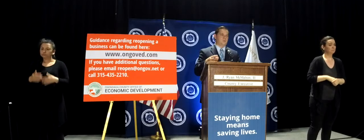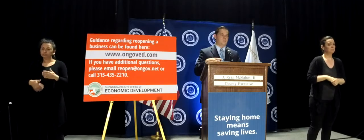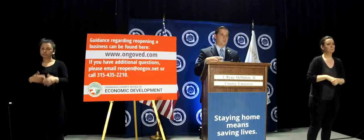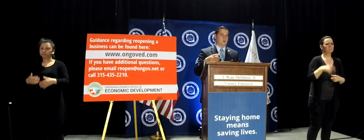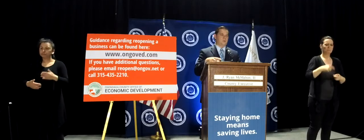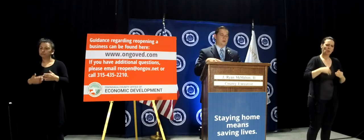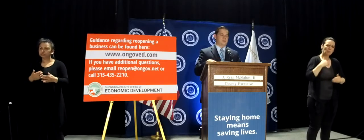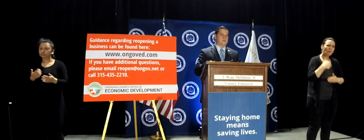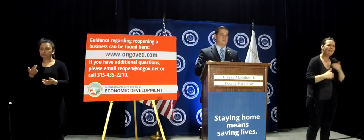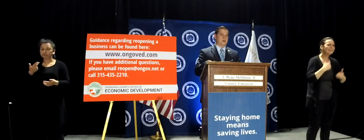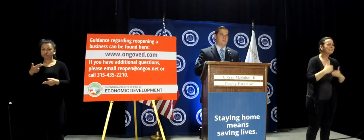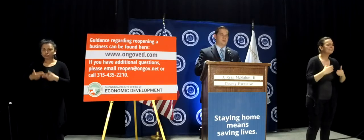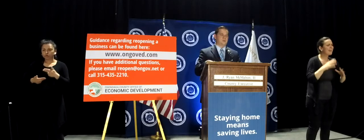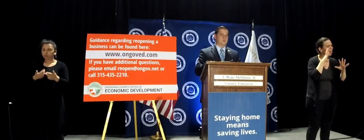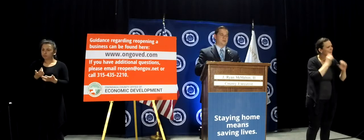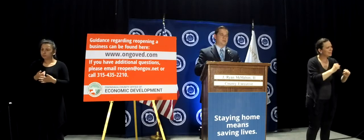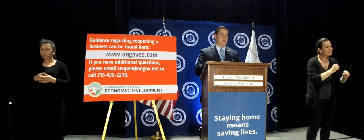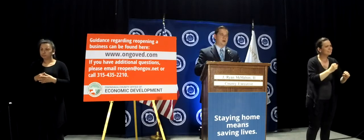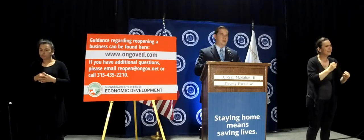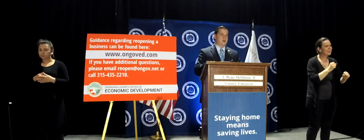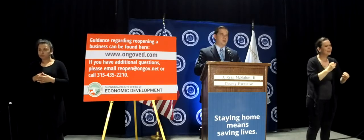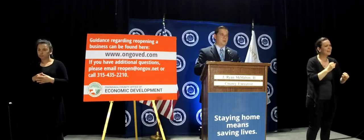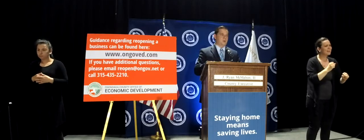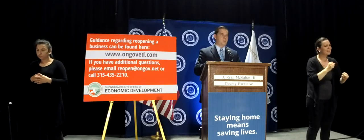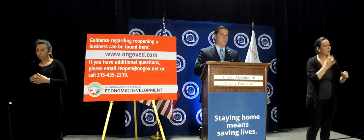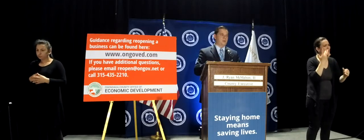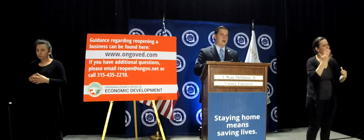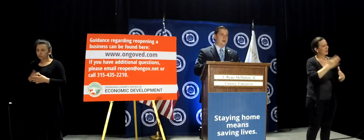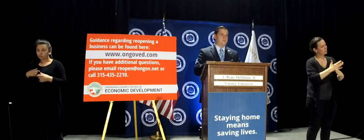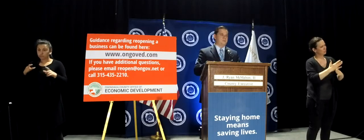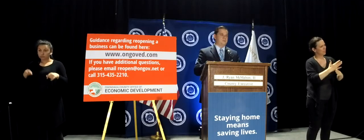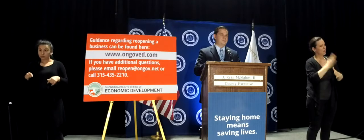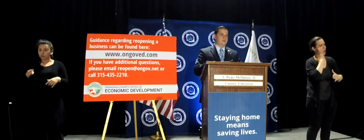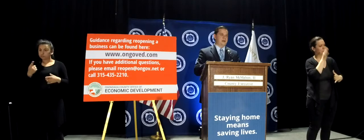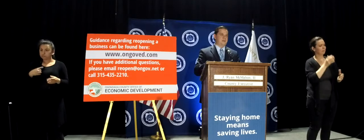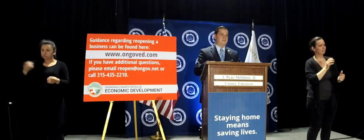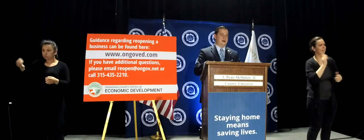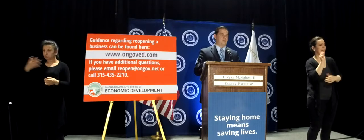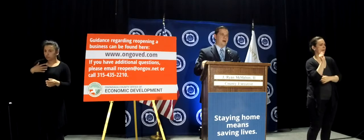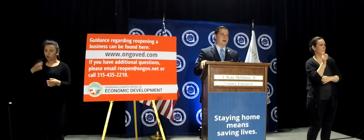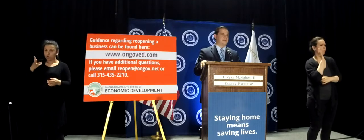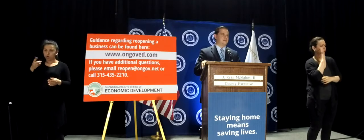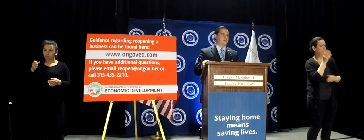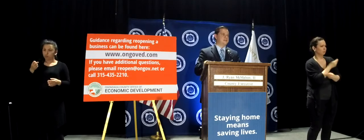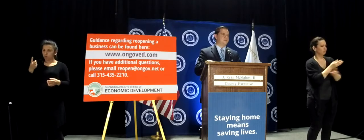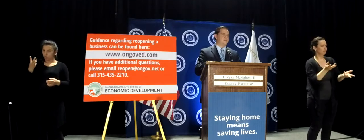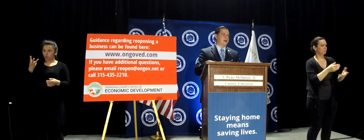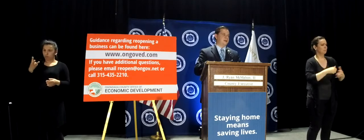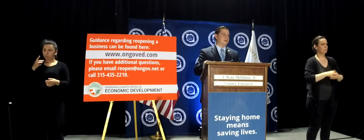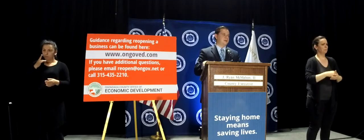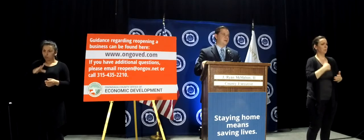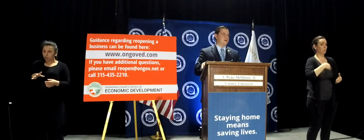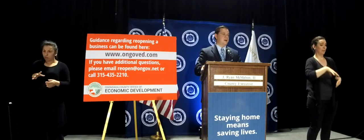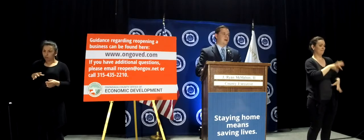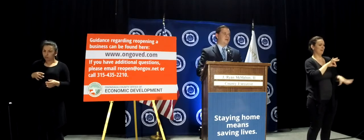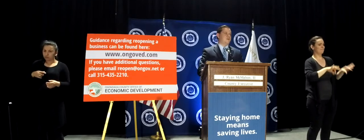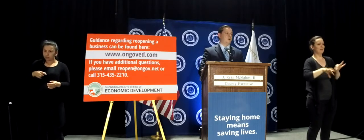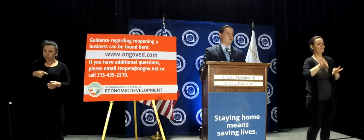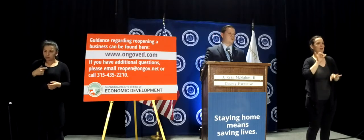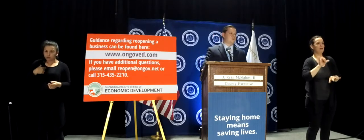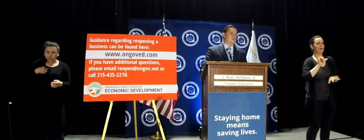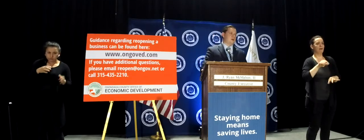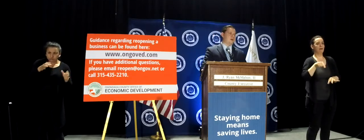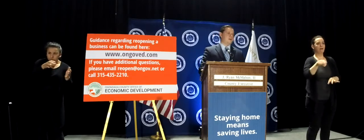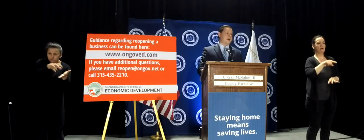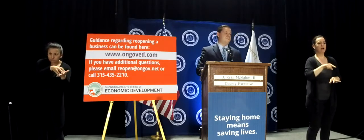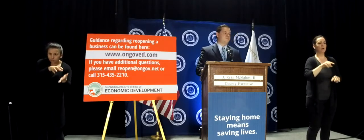I'll get some data points I'll be able to share, but we have, again, found pockets of asymptomatic